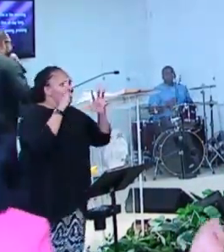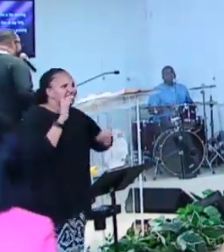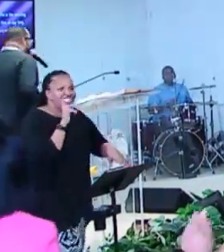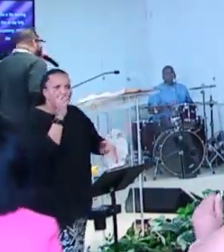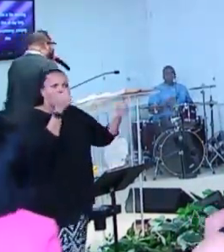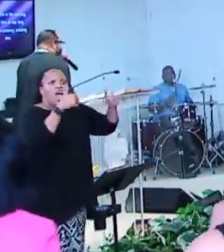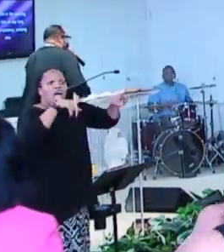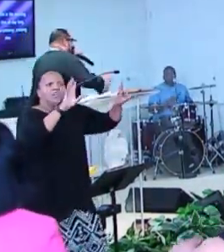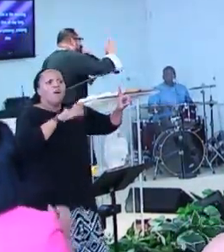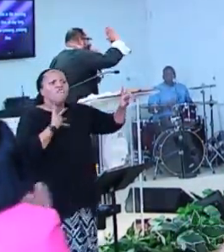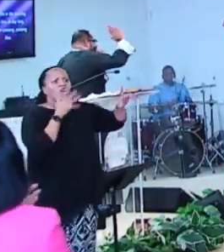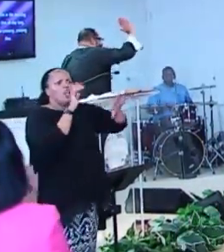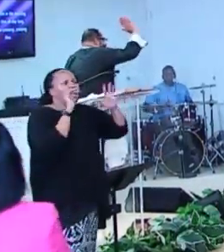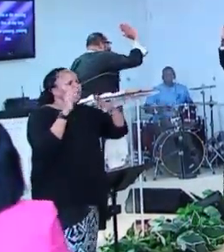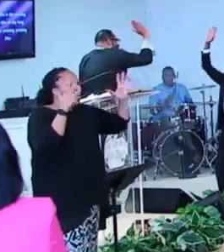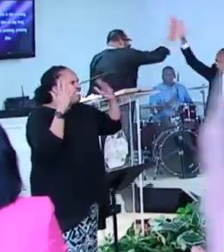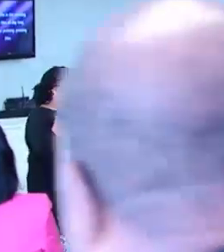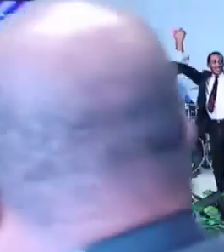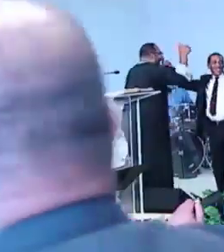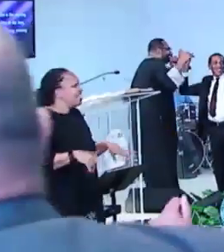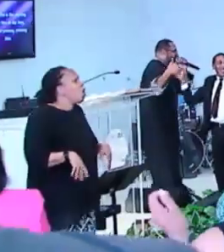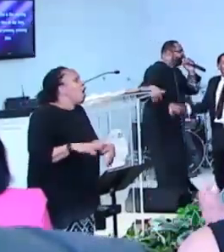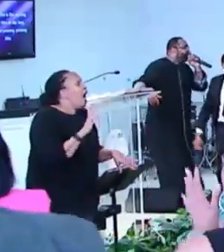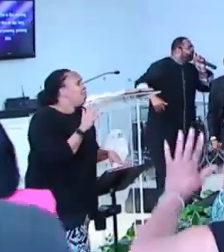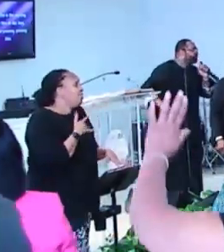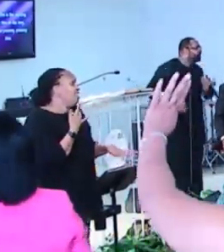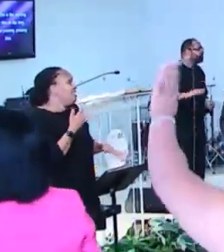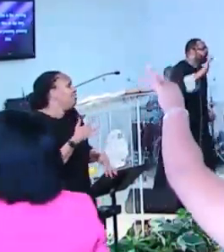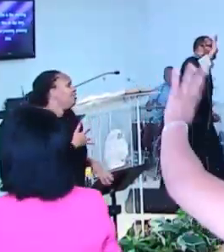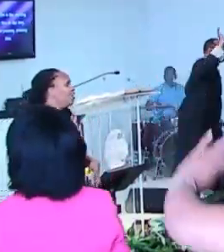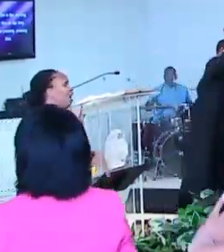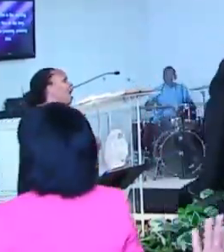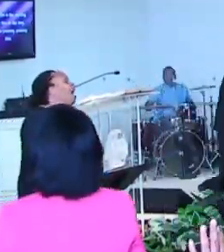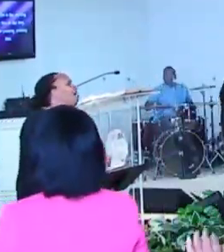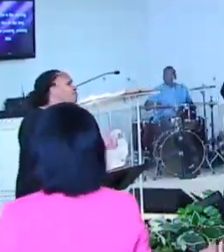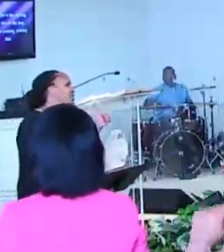Anybody feel like praise him? Come down and give me a high five. I feel.